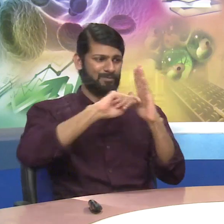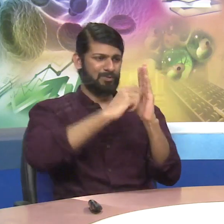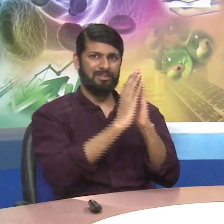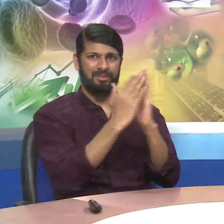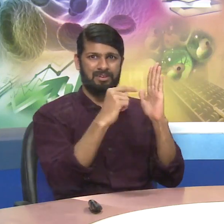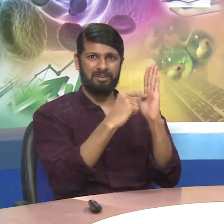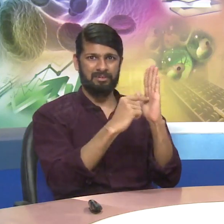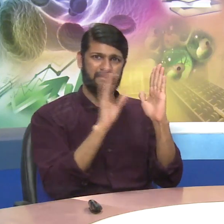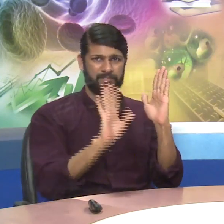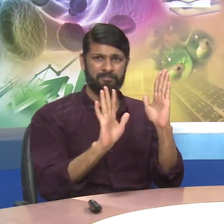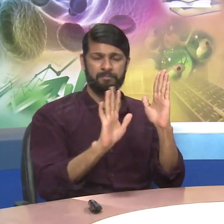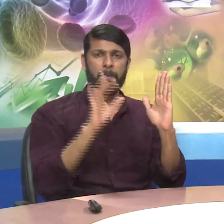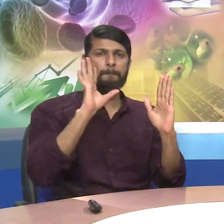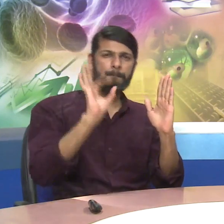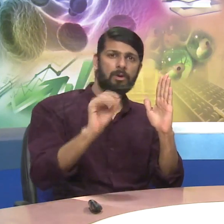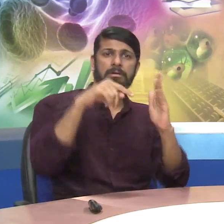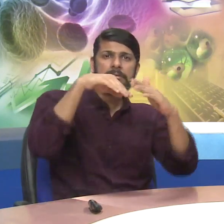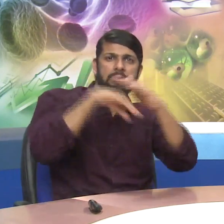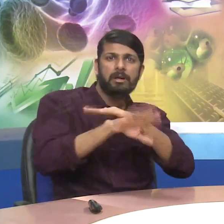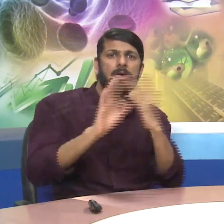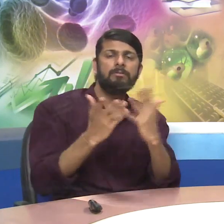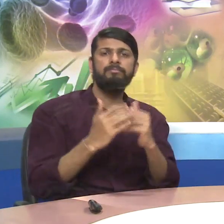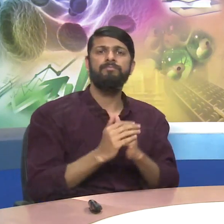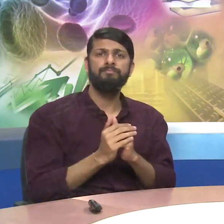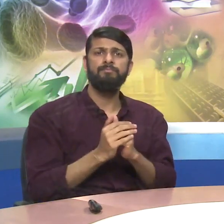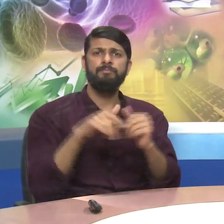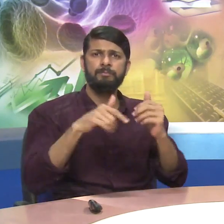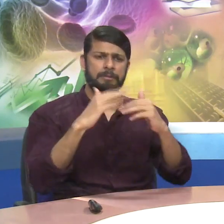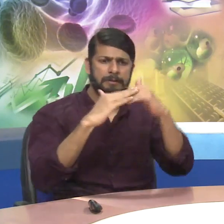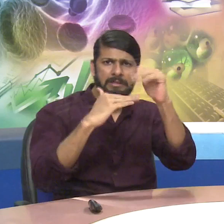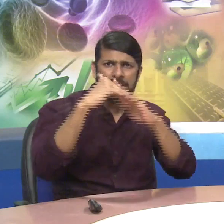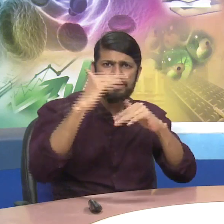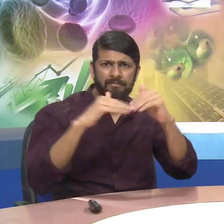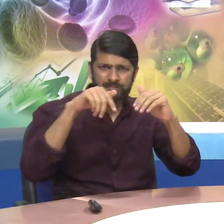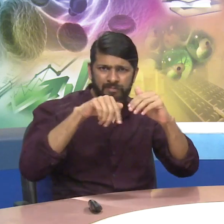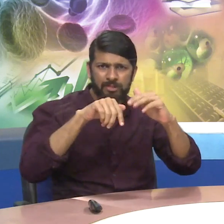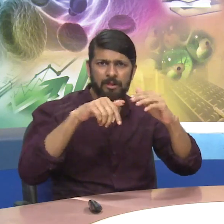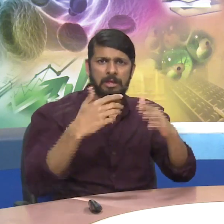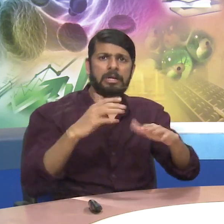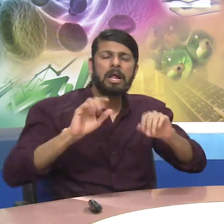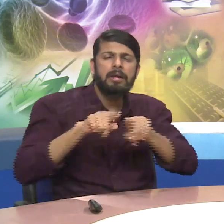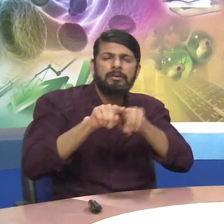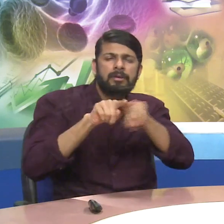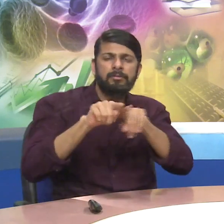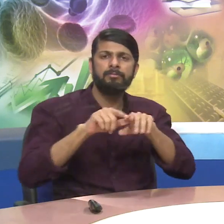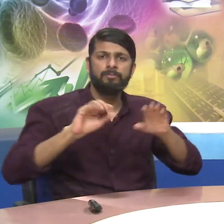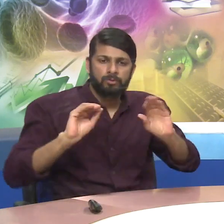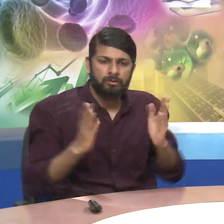It also provides for the constitutional framework,